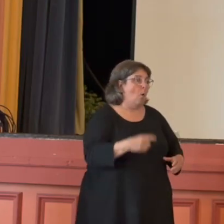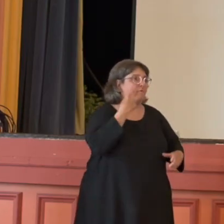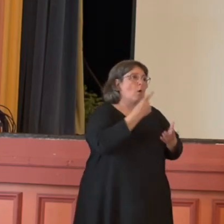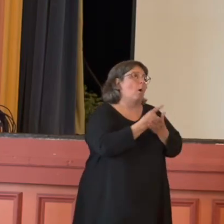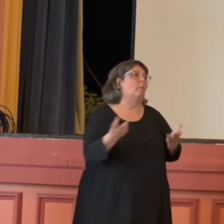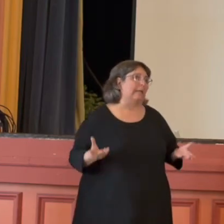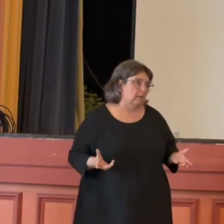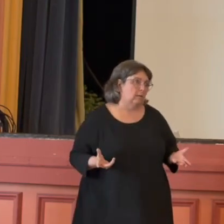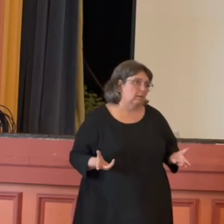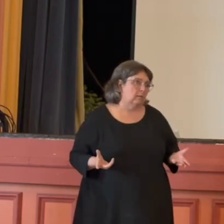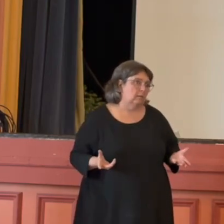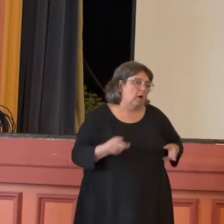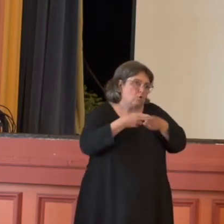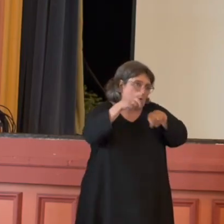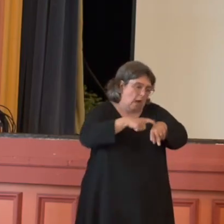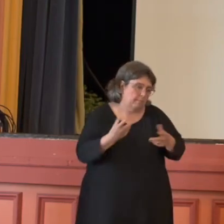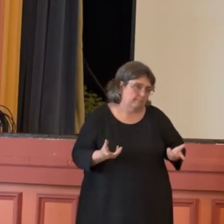week.